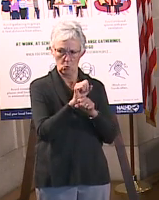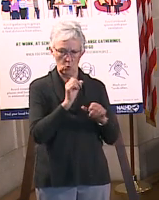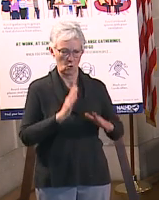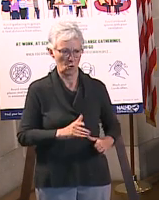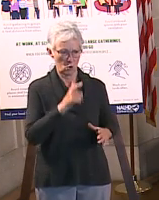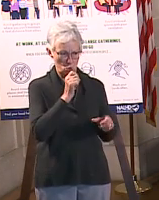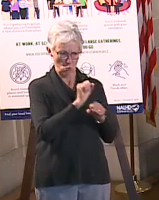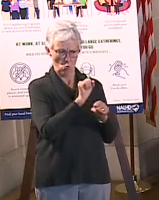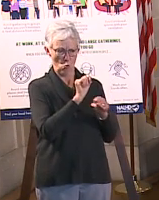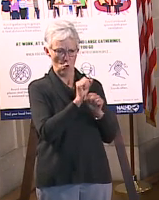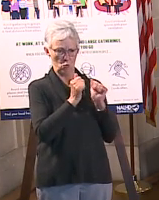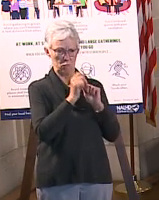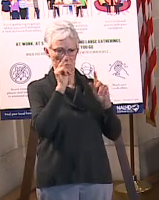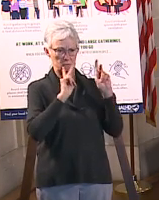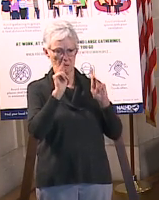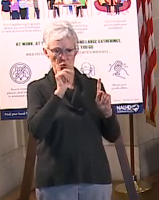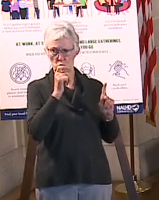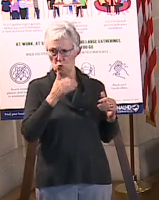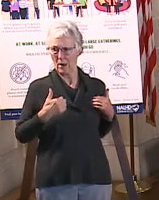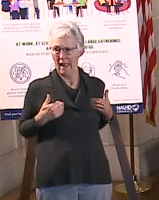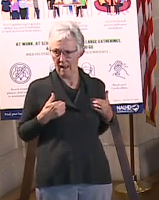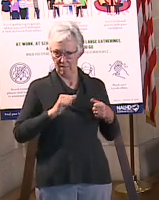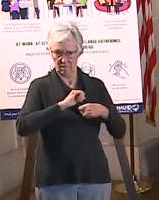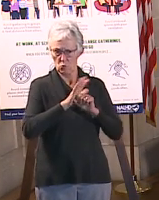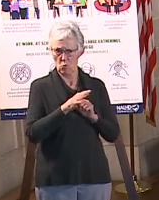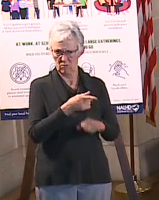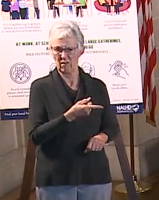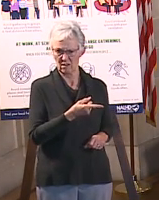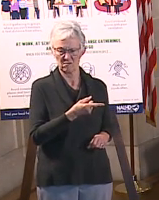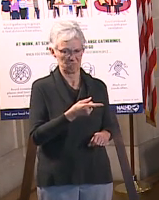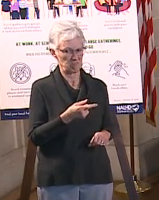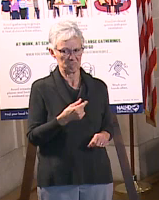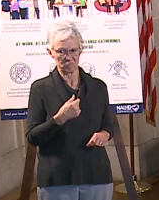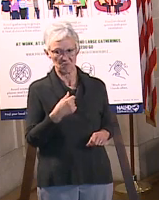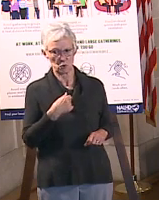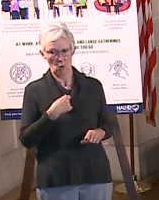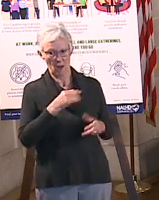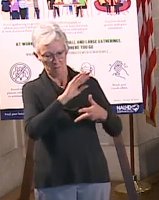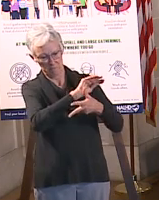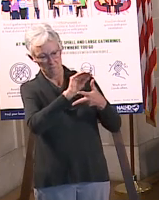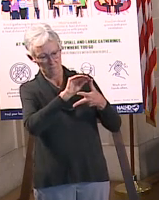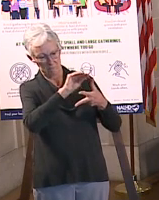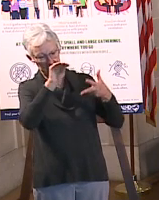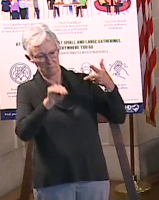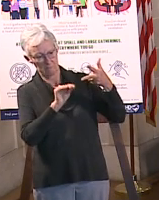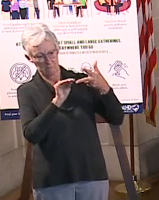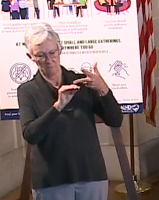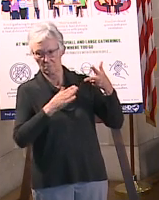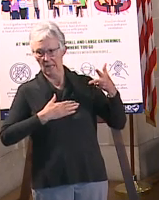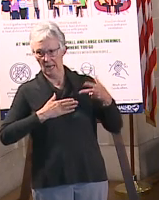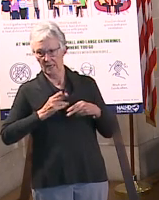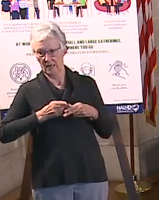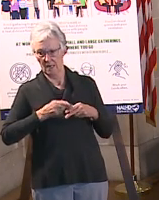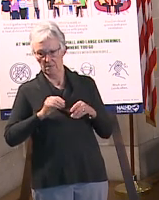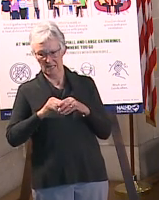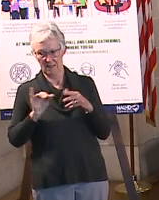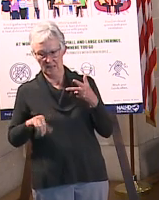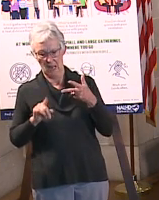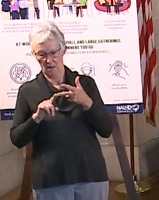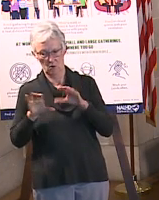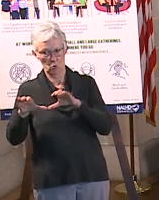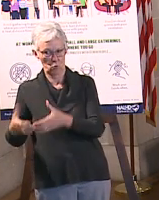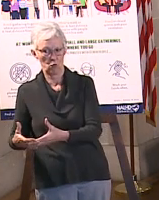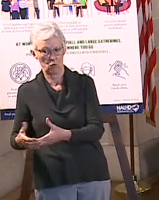so, I've made the decision I will be back in the general population group. If you've got somebody who maybe is at higher